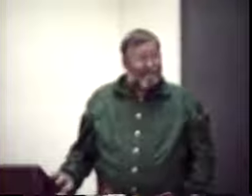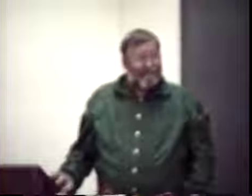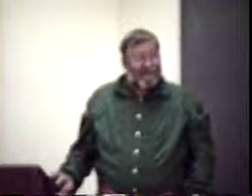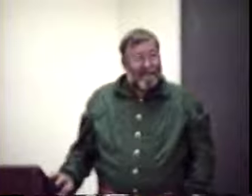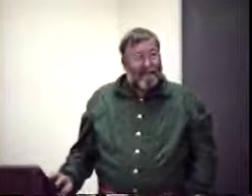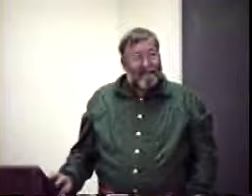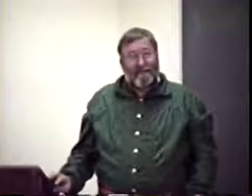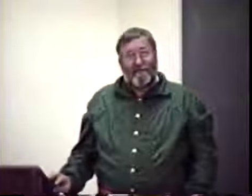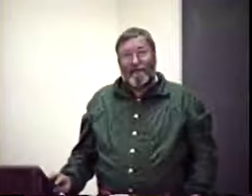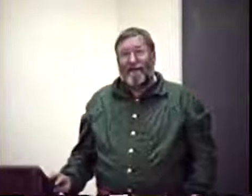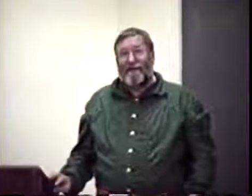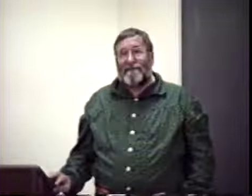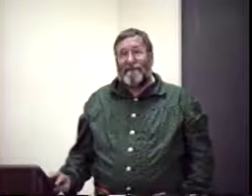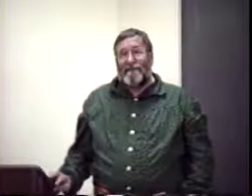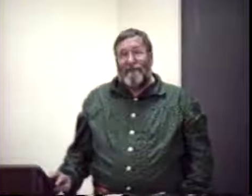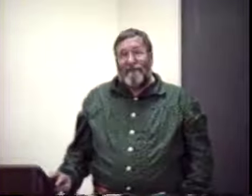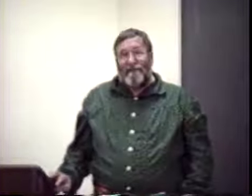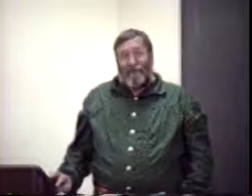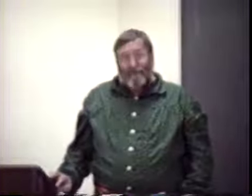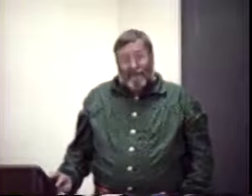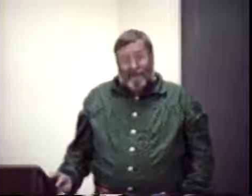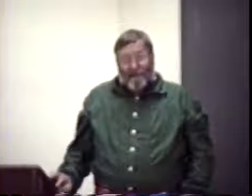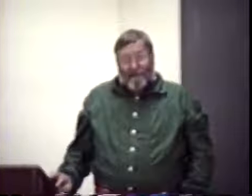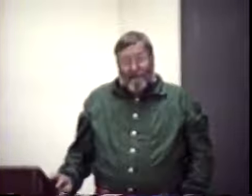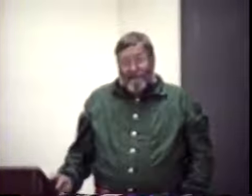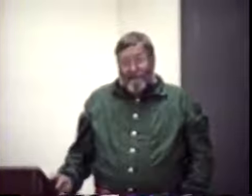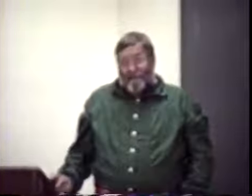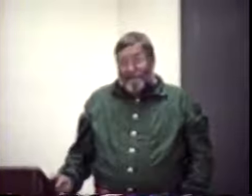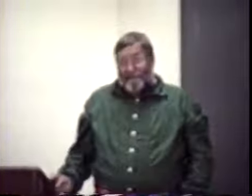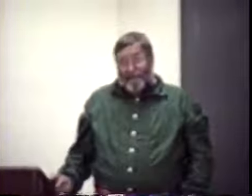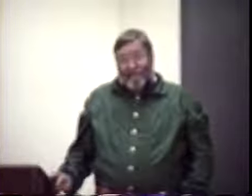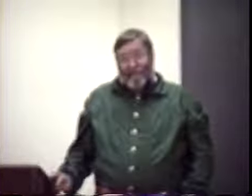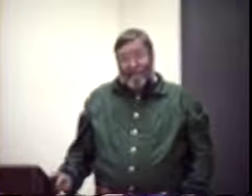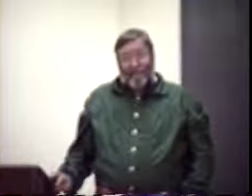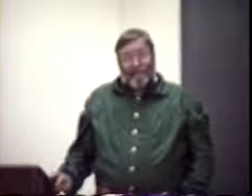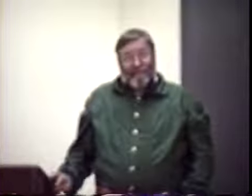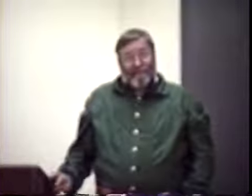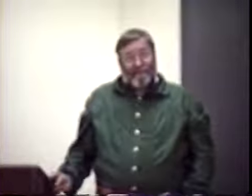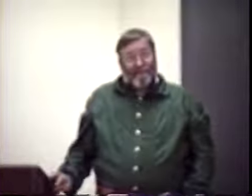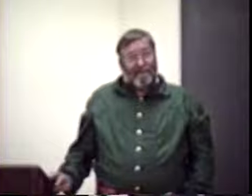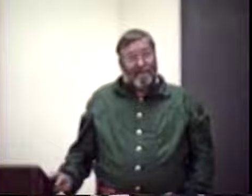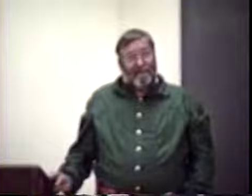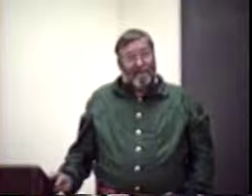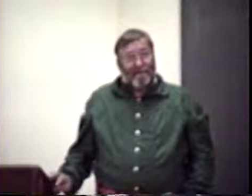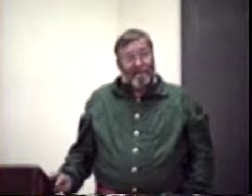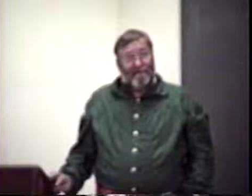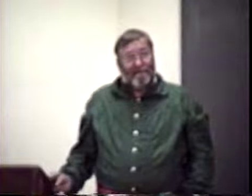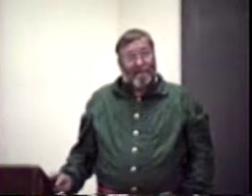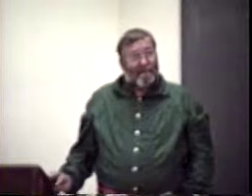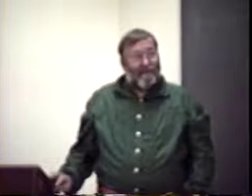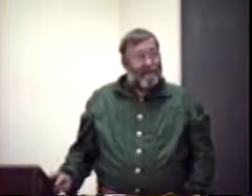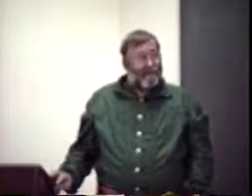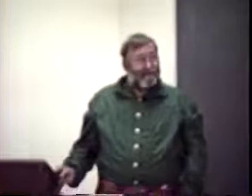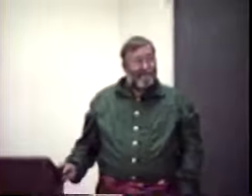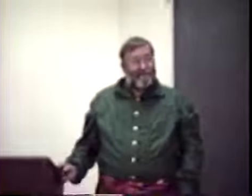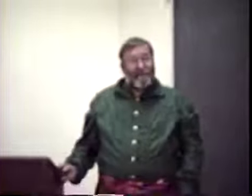interest in the fur trade era, my interest in other people and their cultures and the way they like